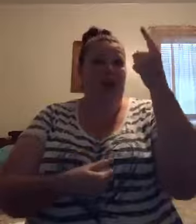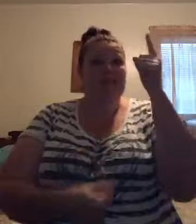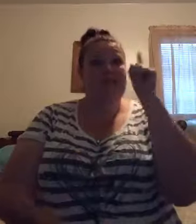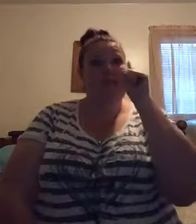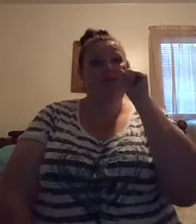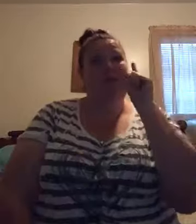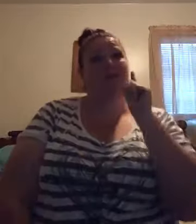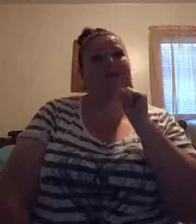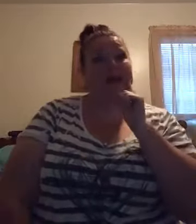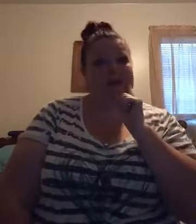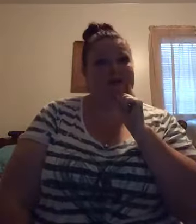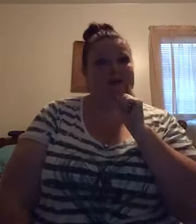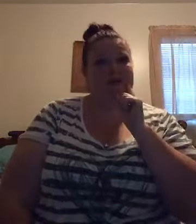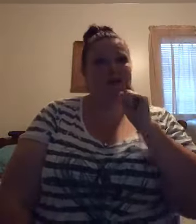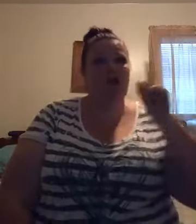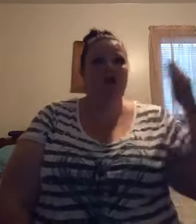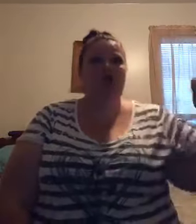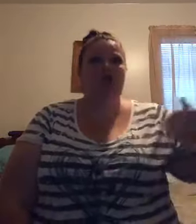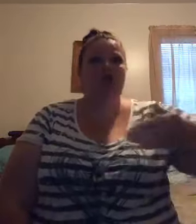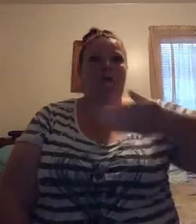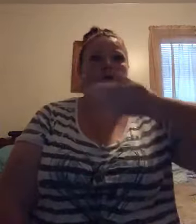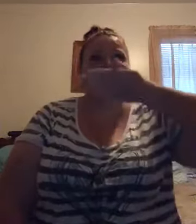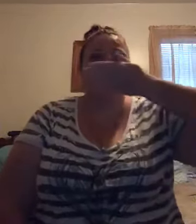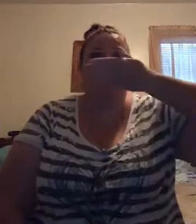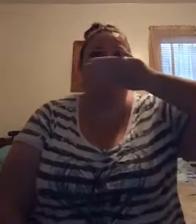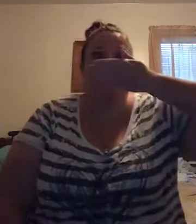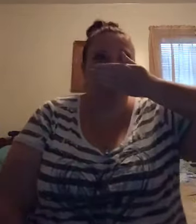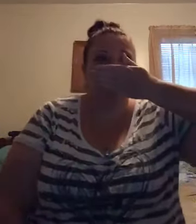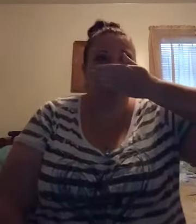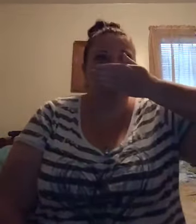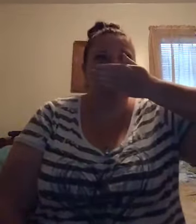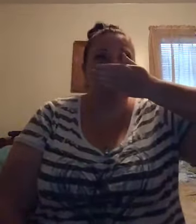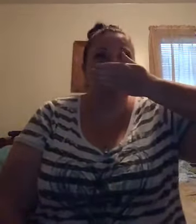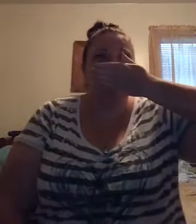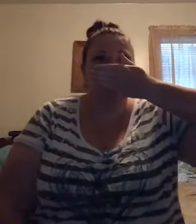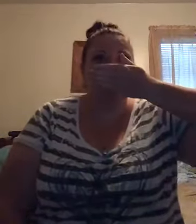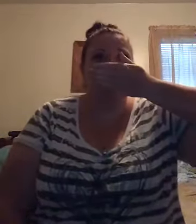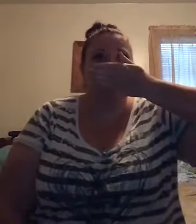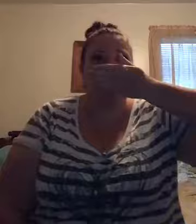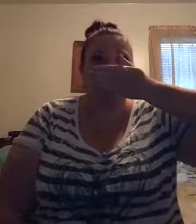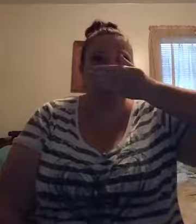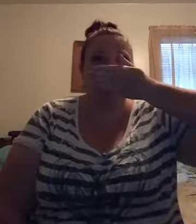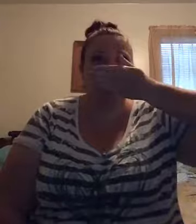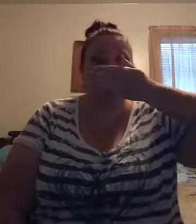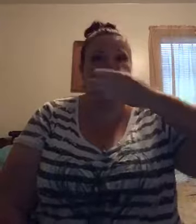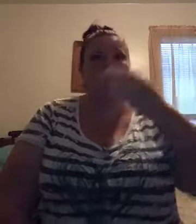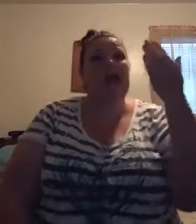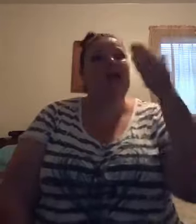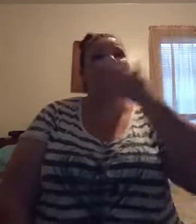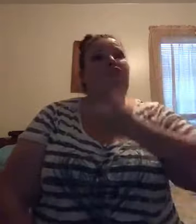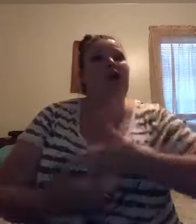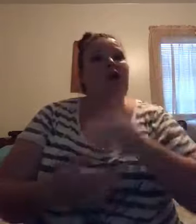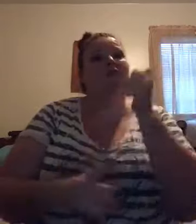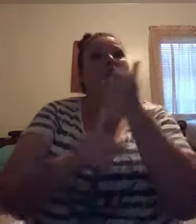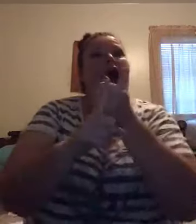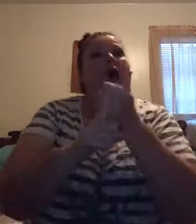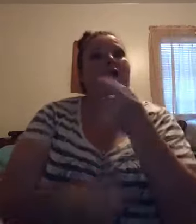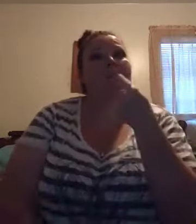realized they were deaf. She put her hand in front of her mouth, in front of her own